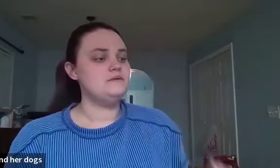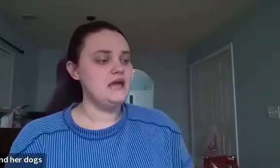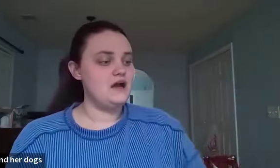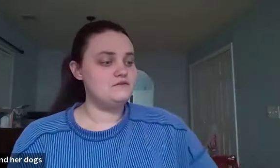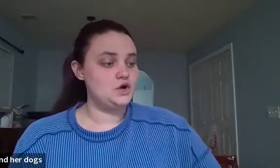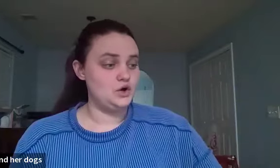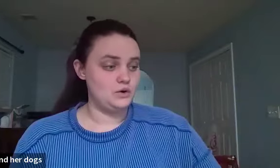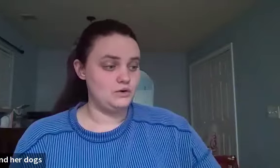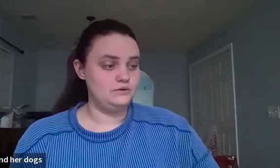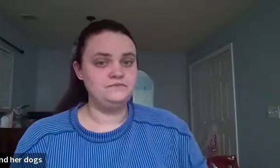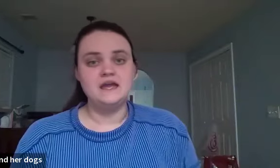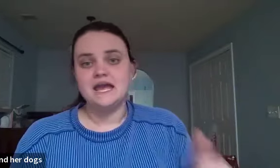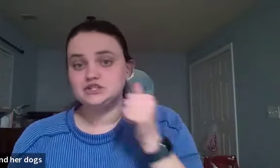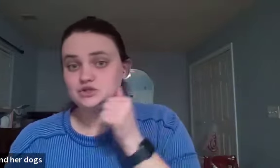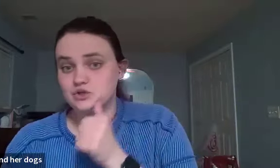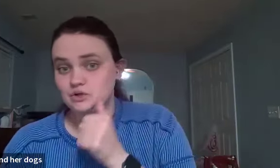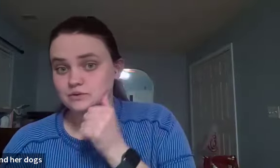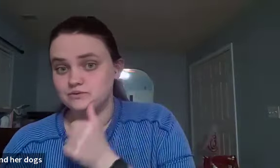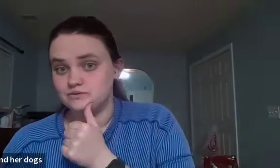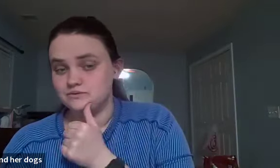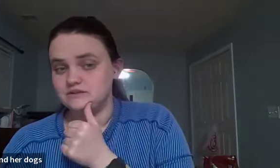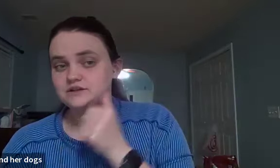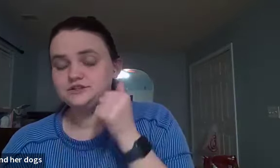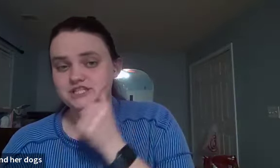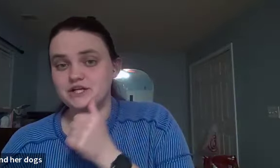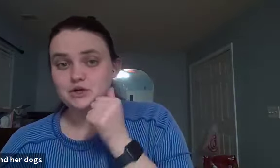Then we have girl, and it's girl. It's on your cheek,